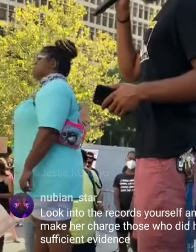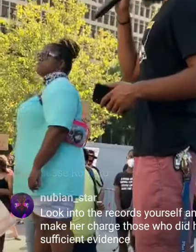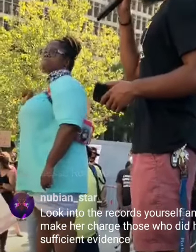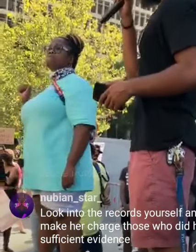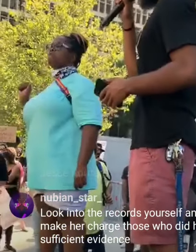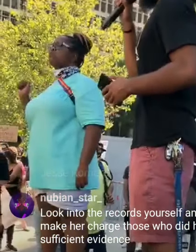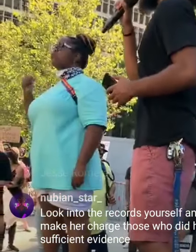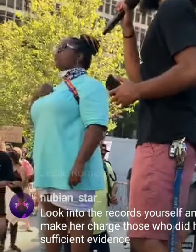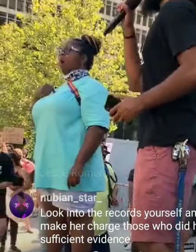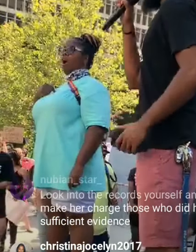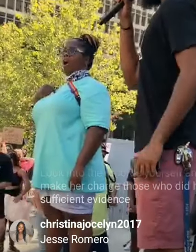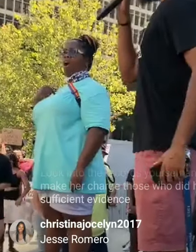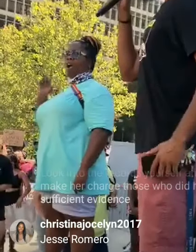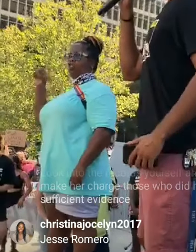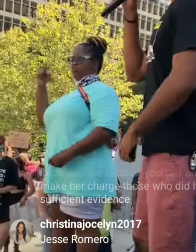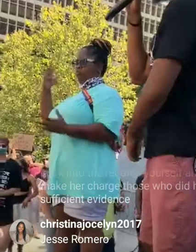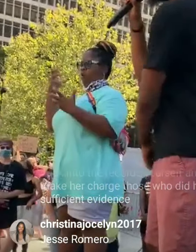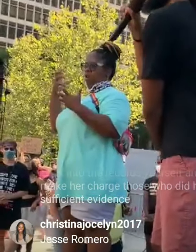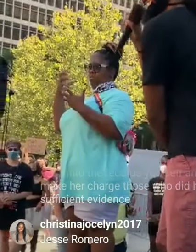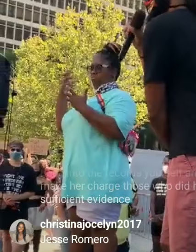So I just want to name y'all,